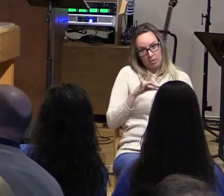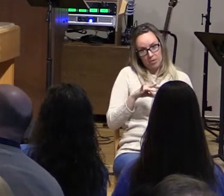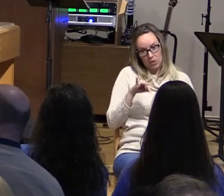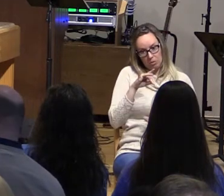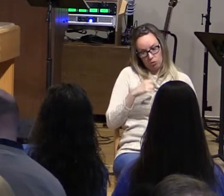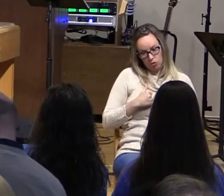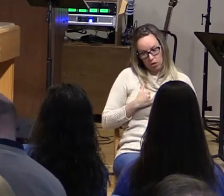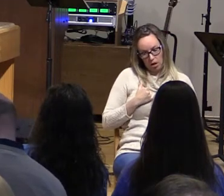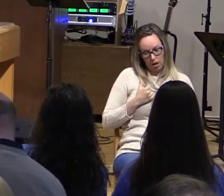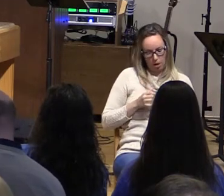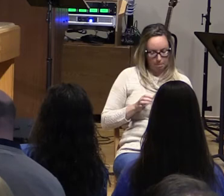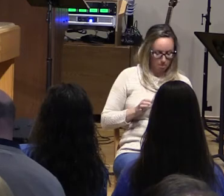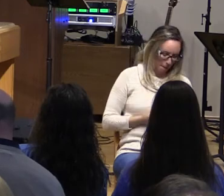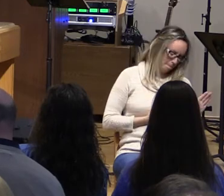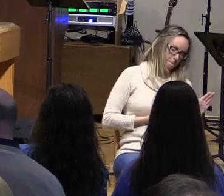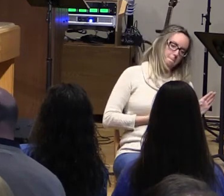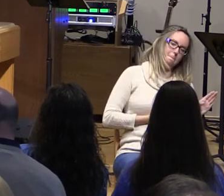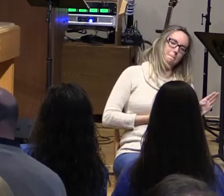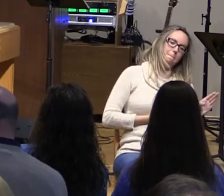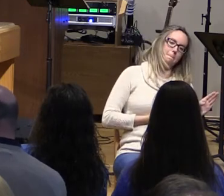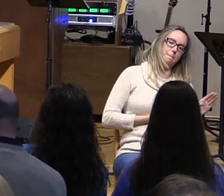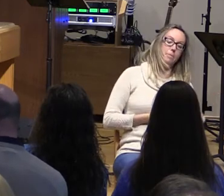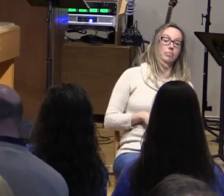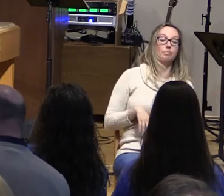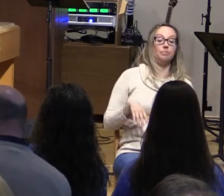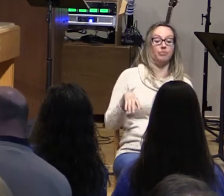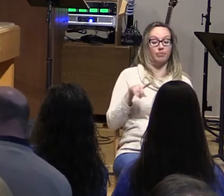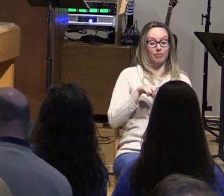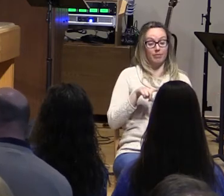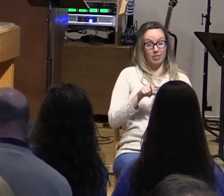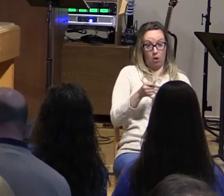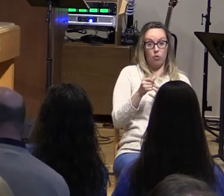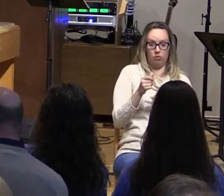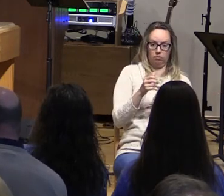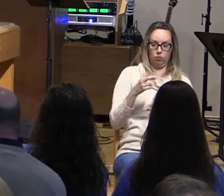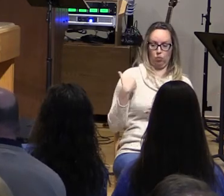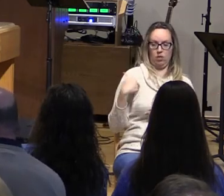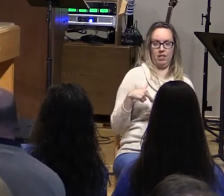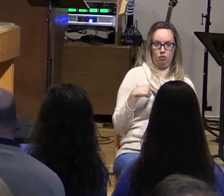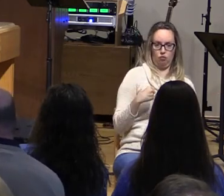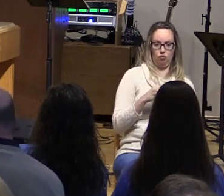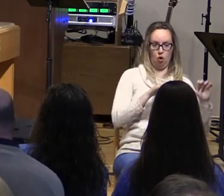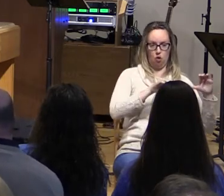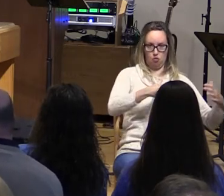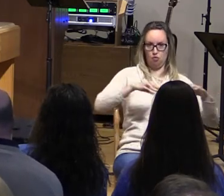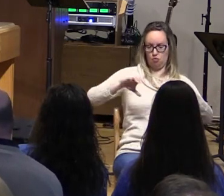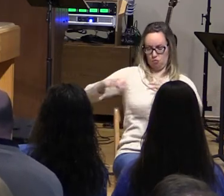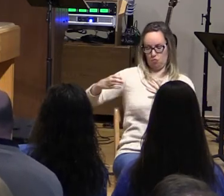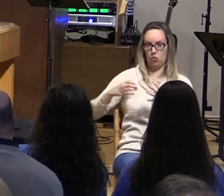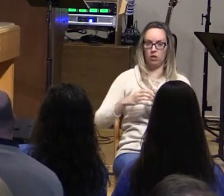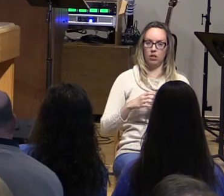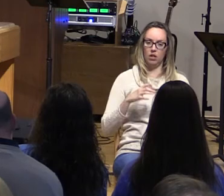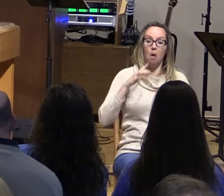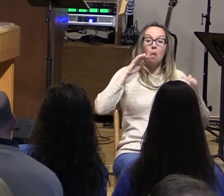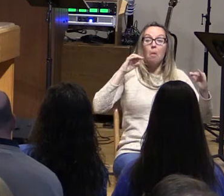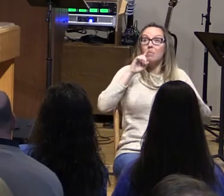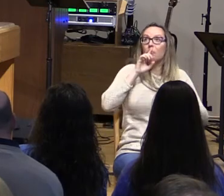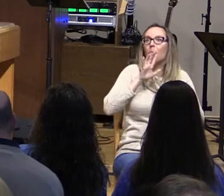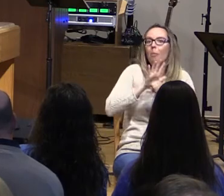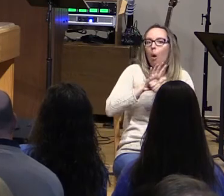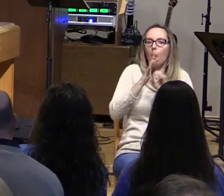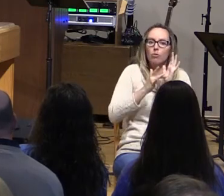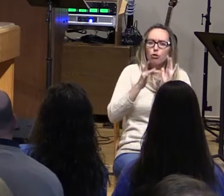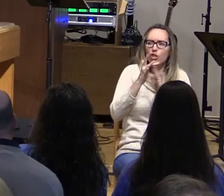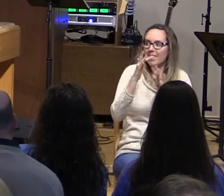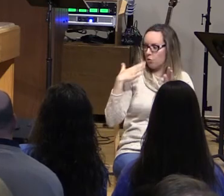slip. Because you see, what the Pharisees and the Sadducees at the time were doing is they exchanged this hope of a promised Messiah